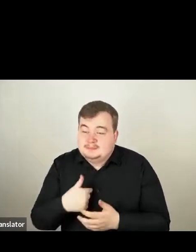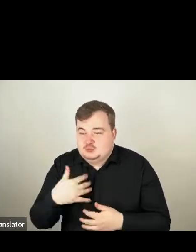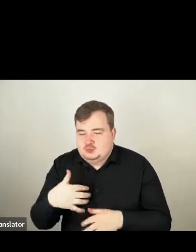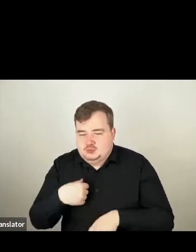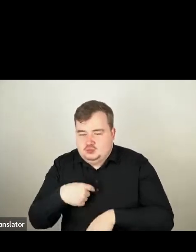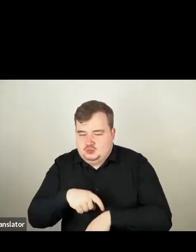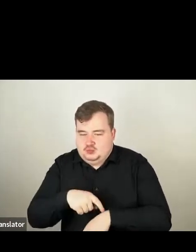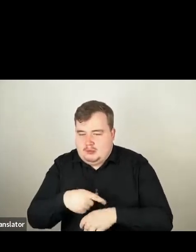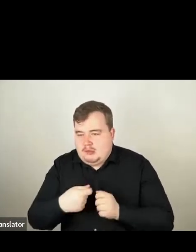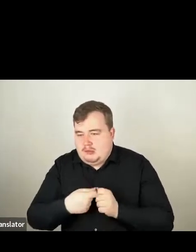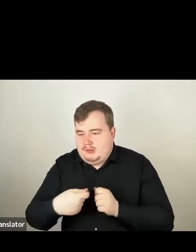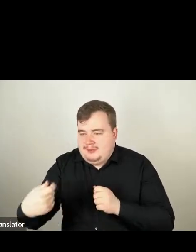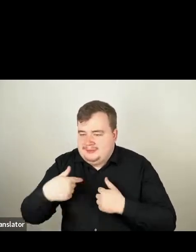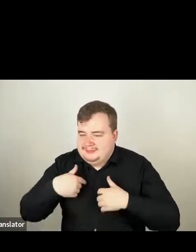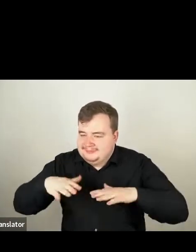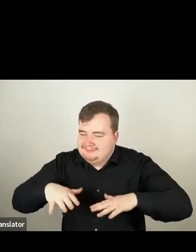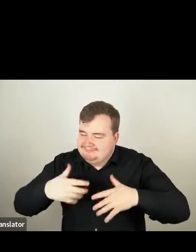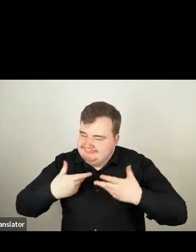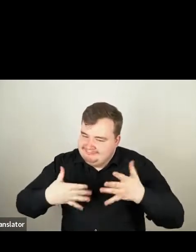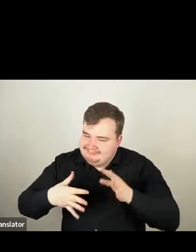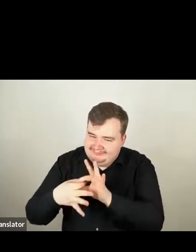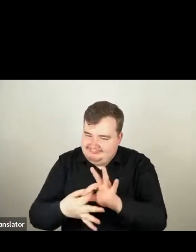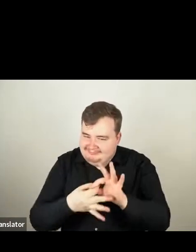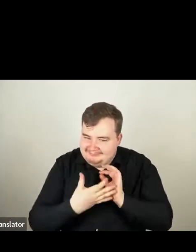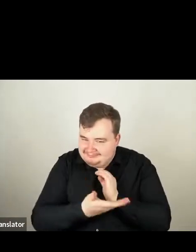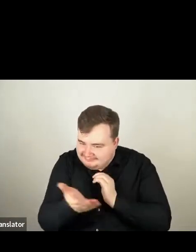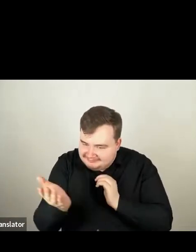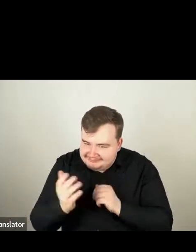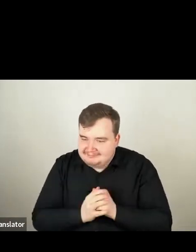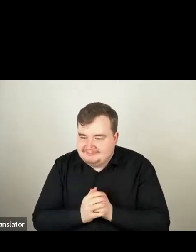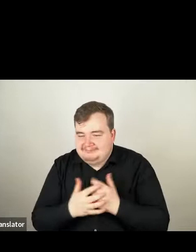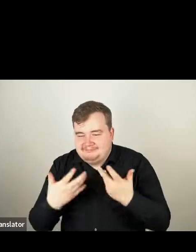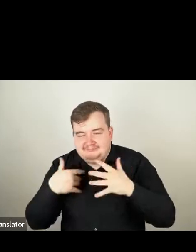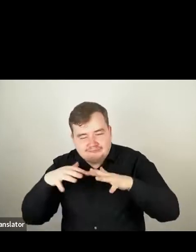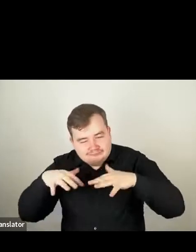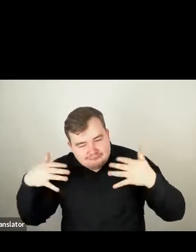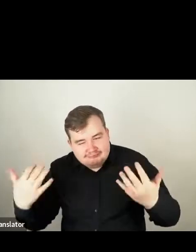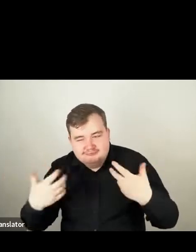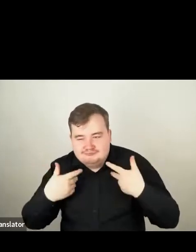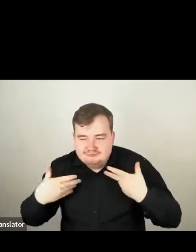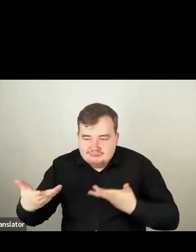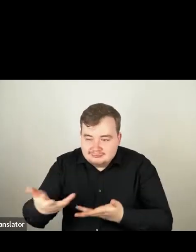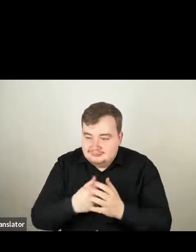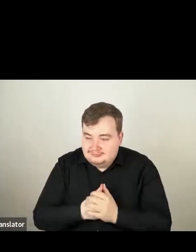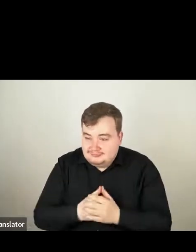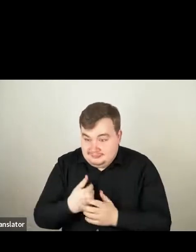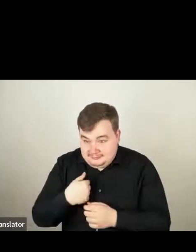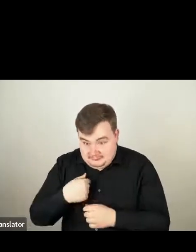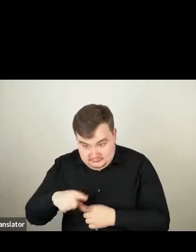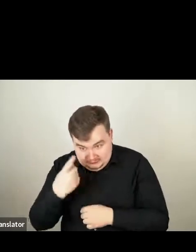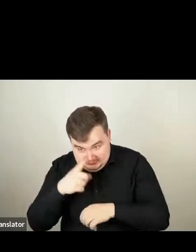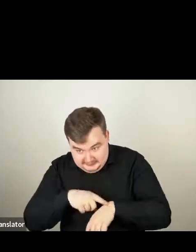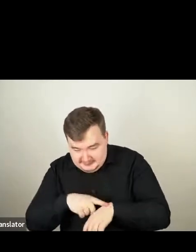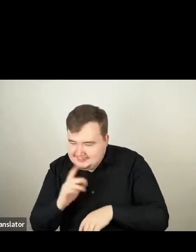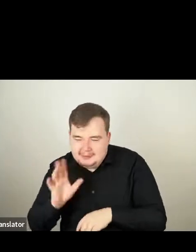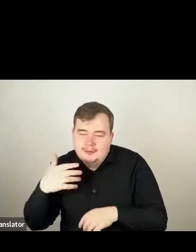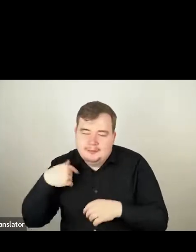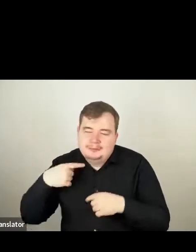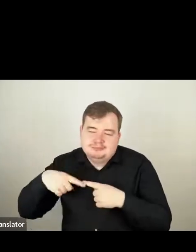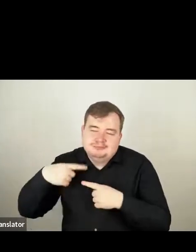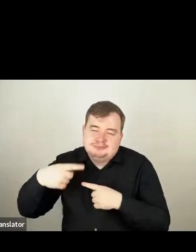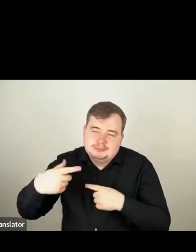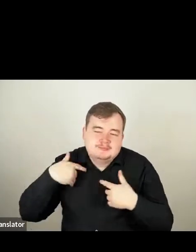the OSCE Parliamentary Assembly, as this is not the first avenue where we are joining, combining our